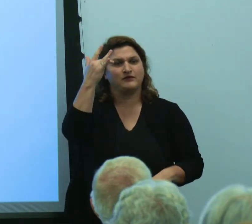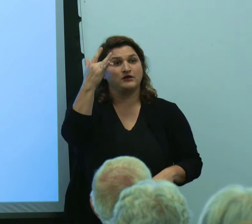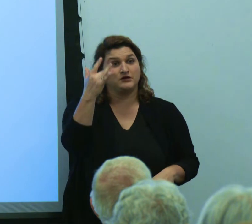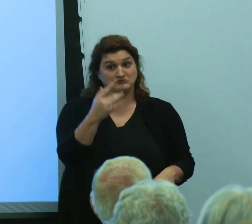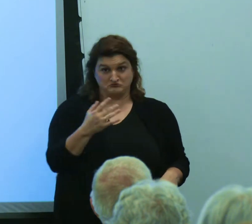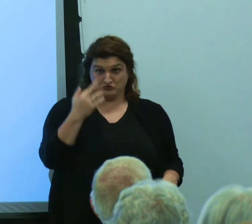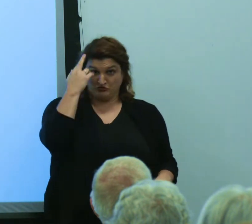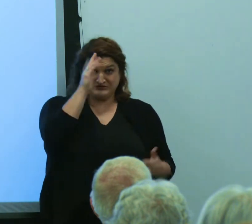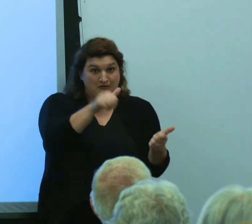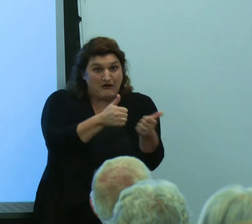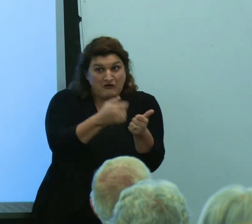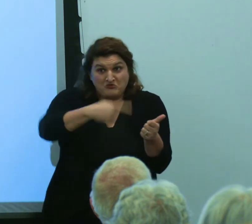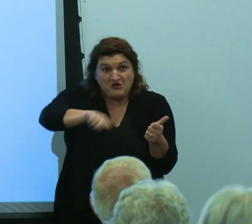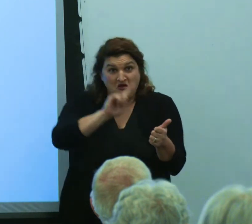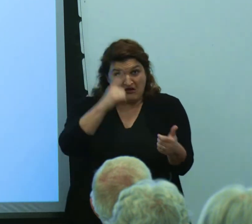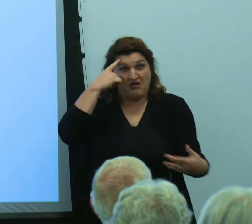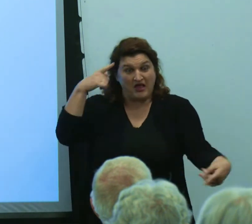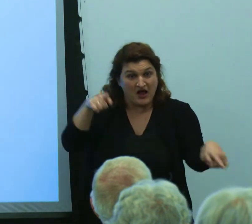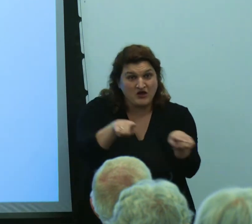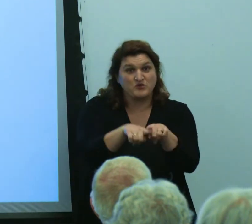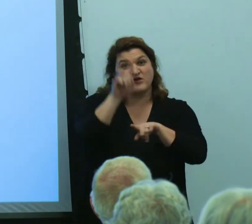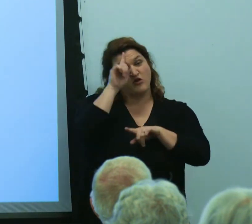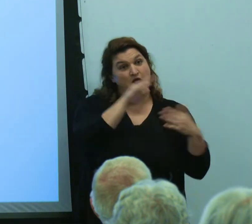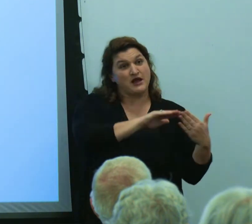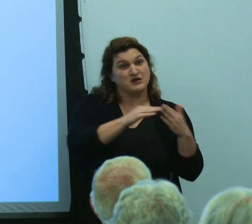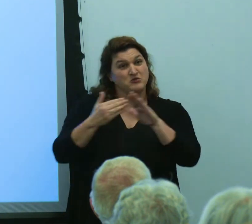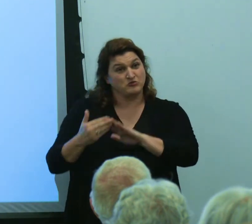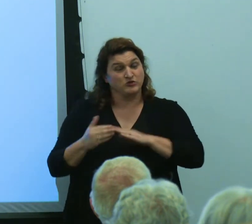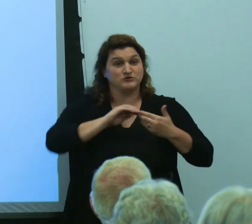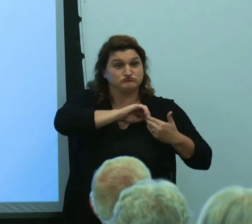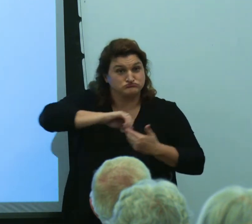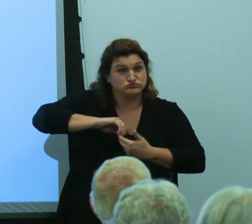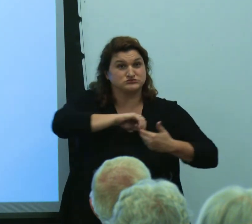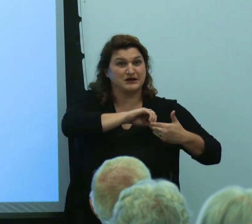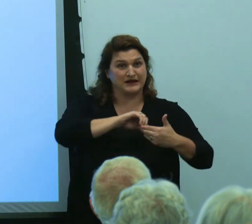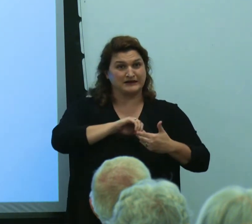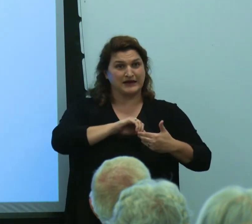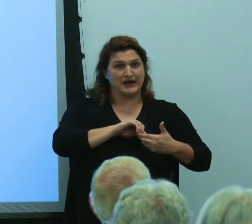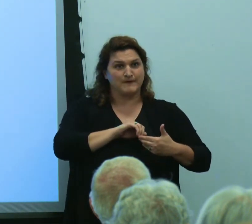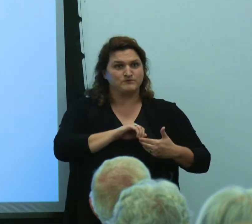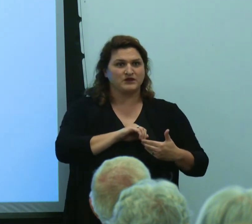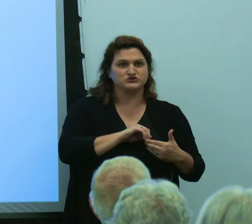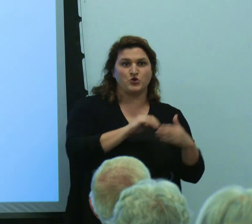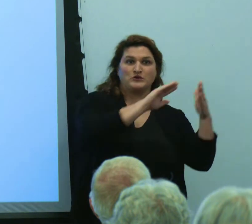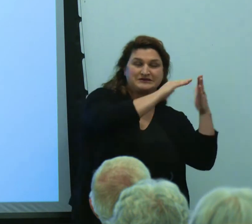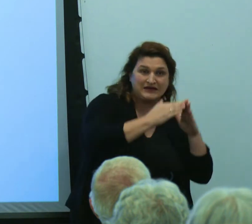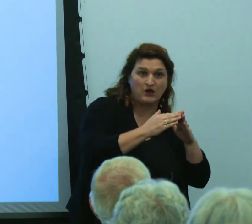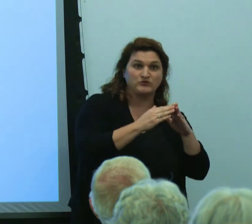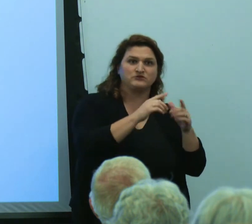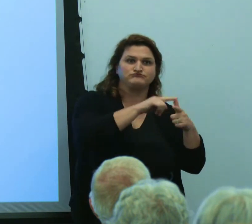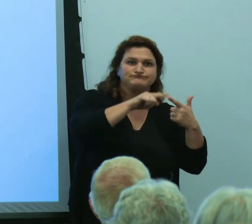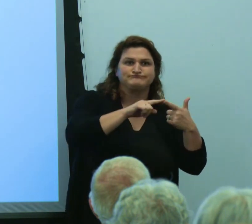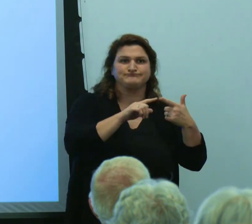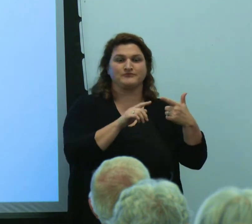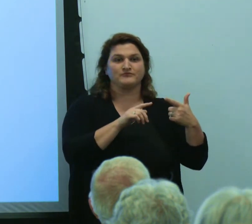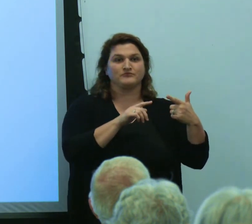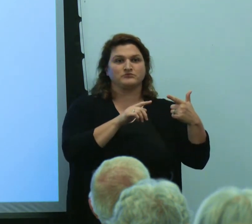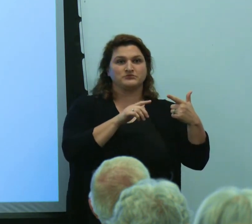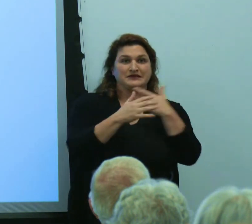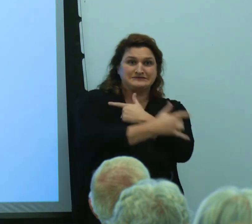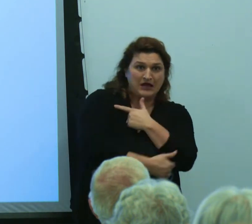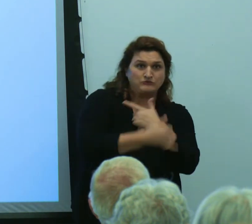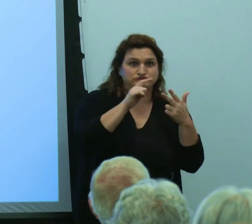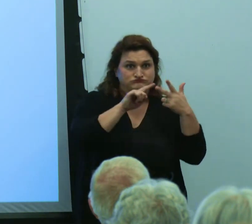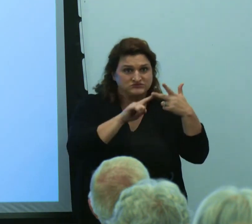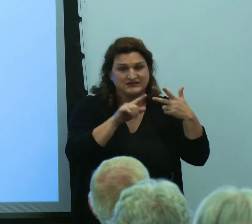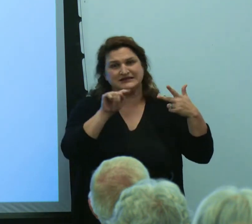there was a focus on keeping communities together, political subdivisions together, so county, city, township. There were rules